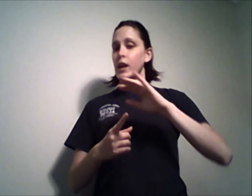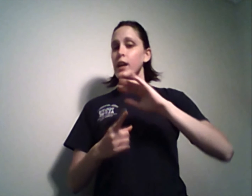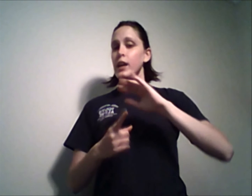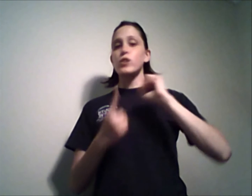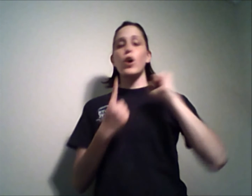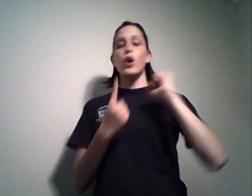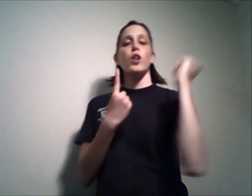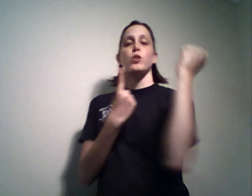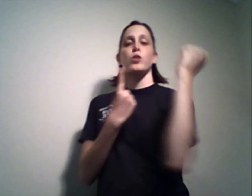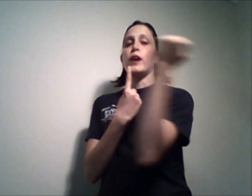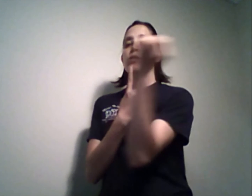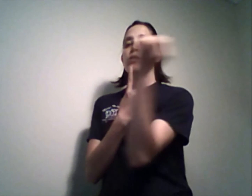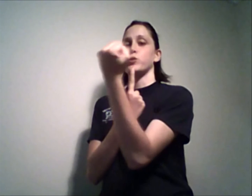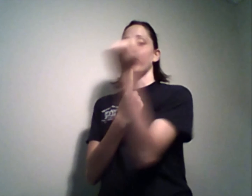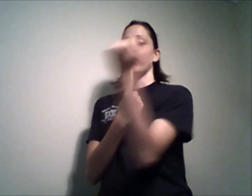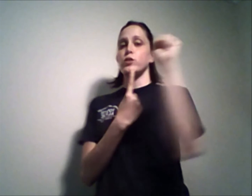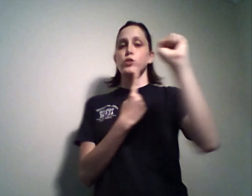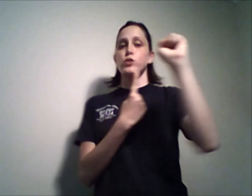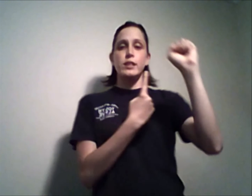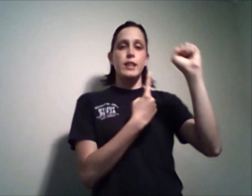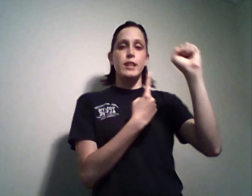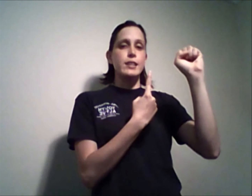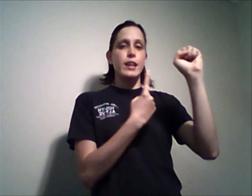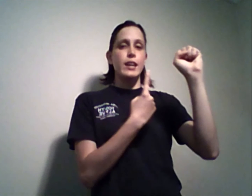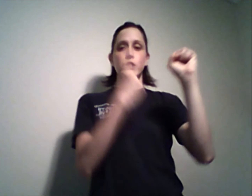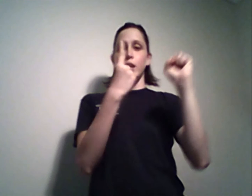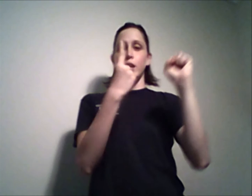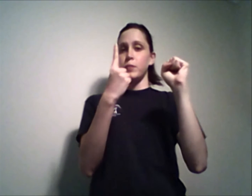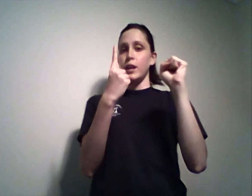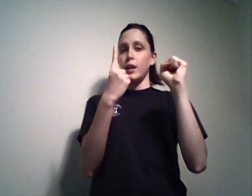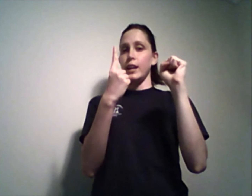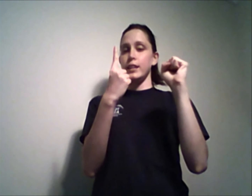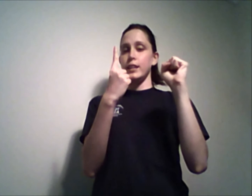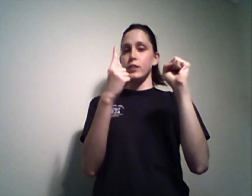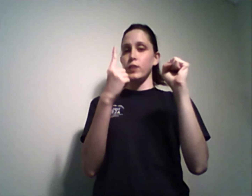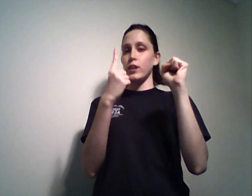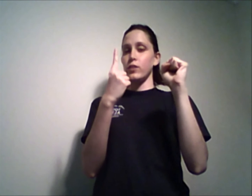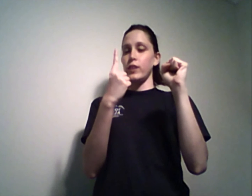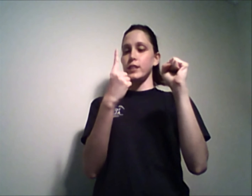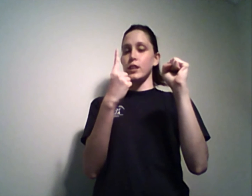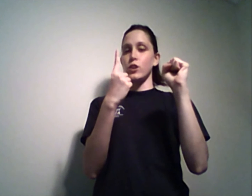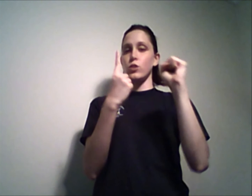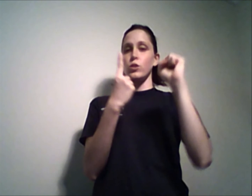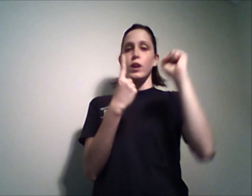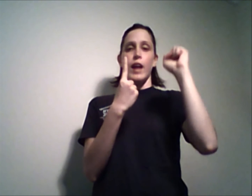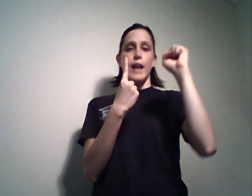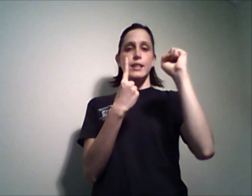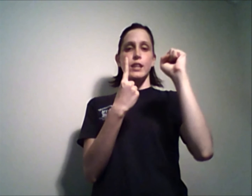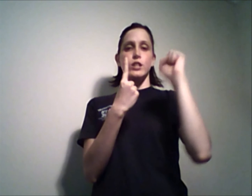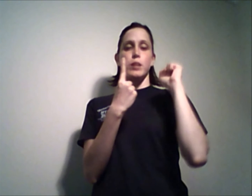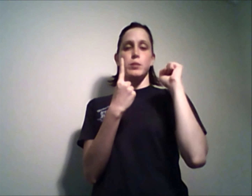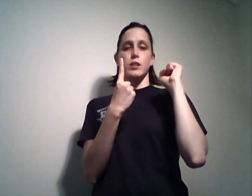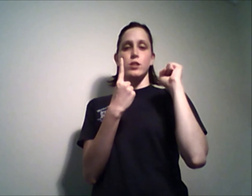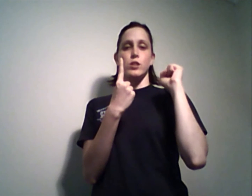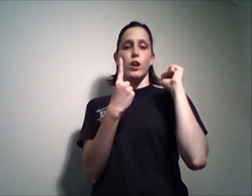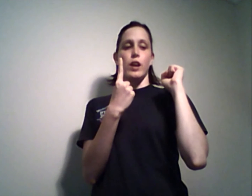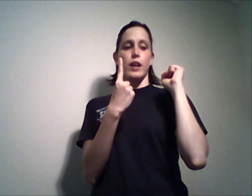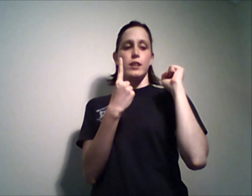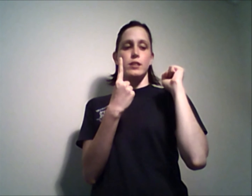is all around or surround. So that's an S hand shape, index finger facing you. S hand shape is going to start at its